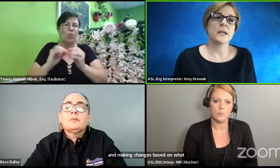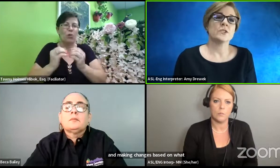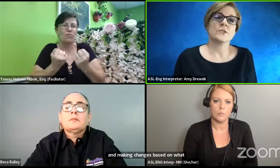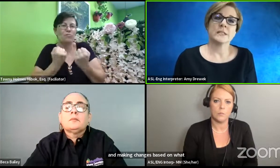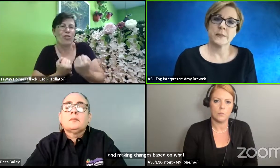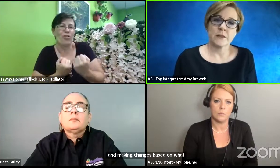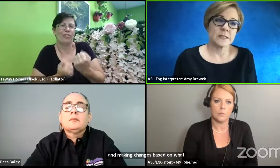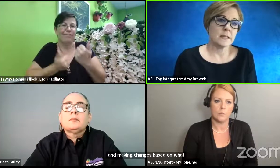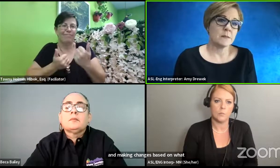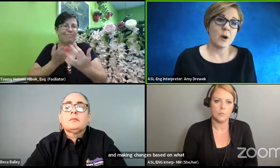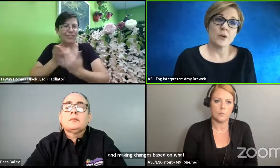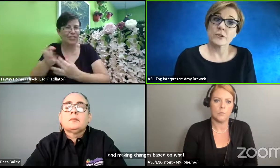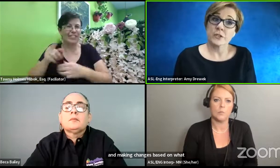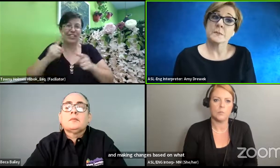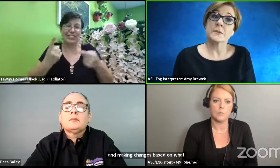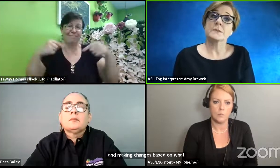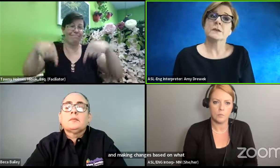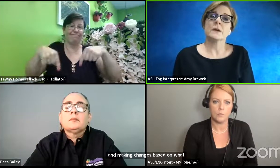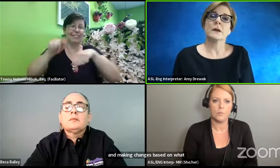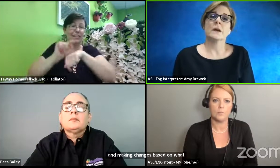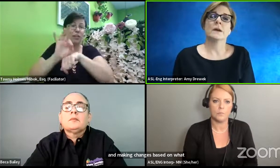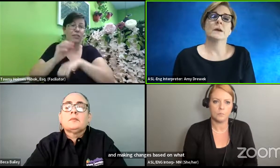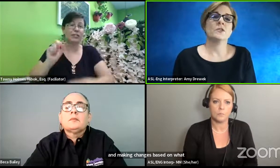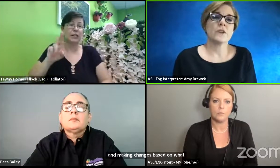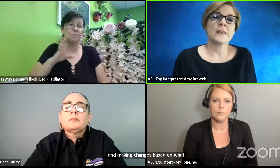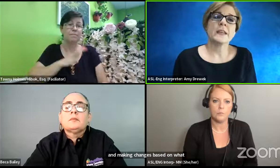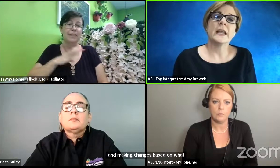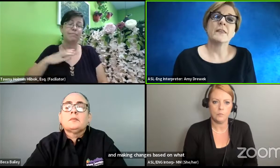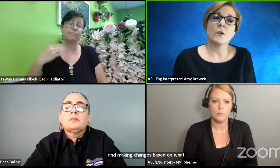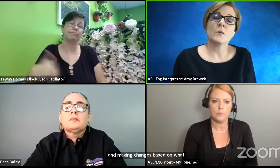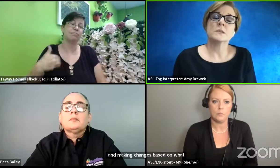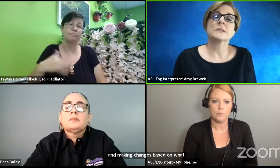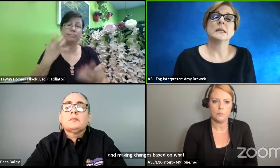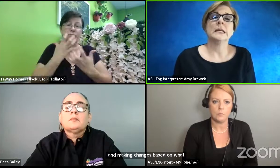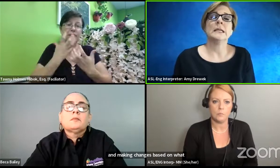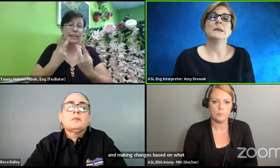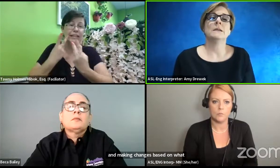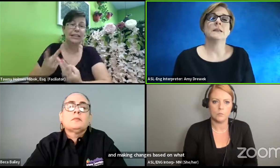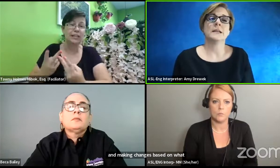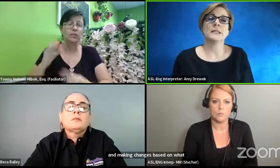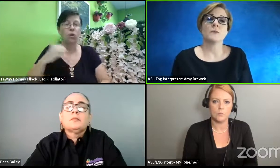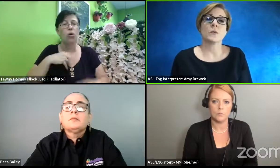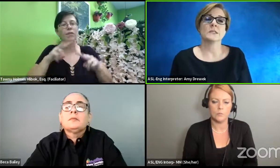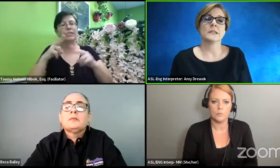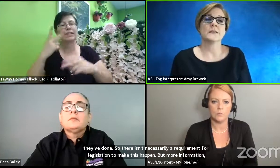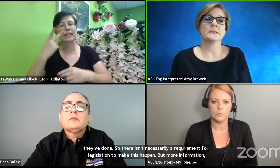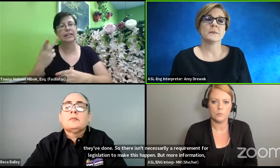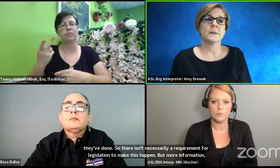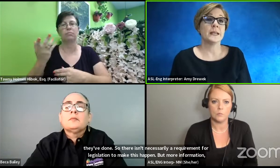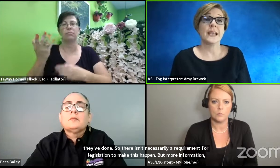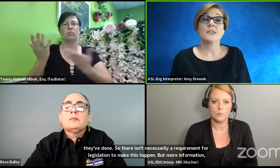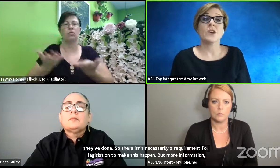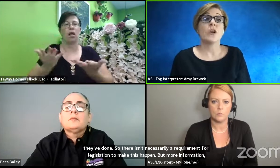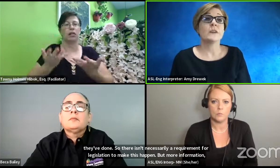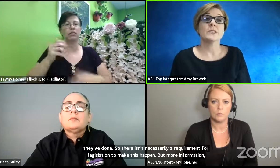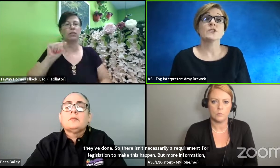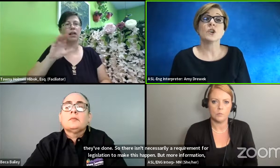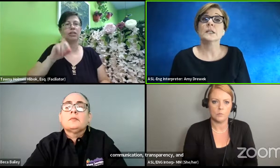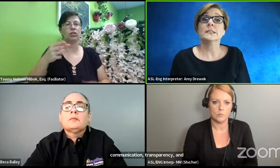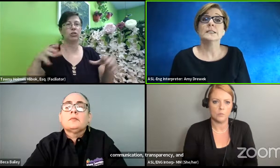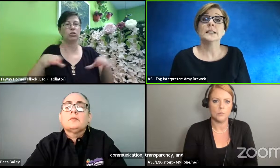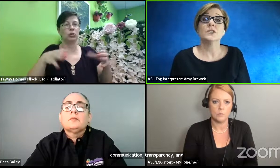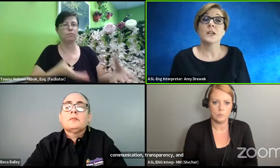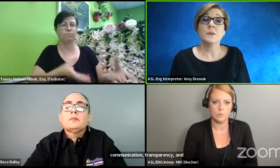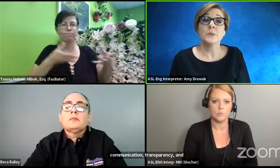information, communication, transparency, and partnerships, strengthening those in the task force and in the subcommittee has